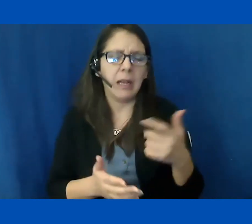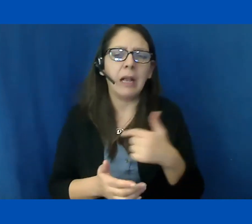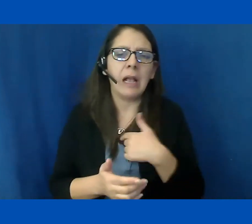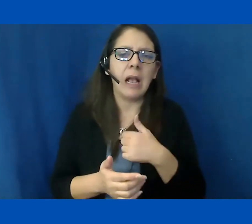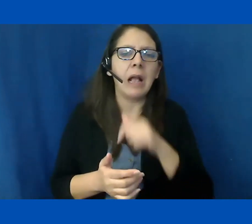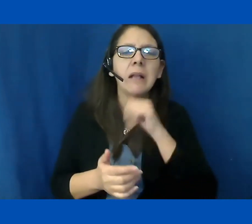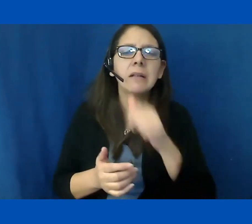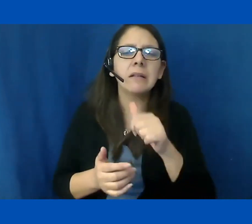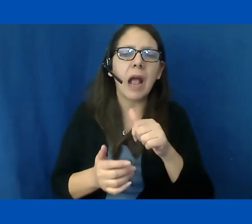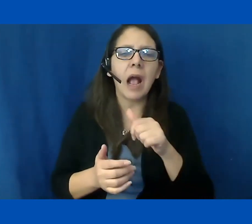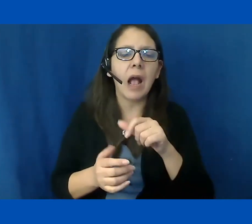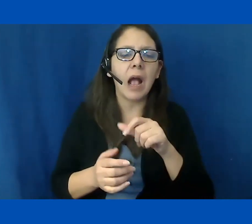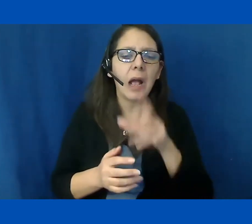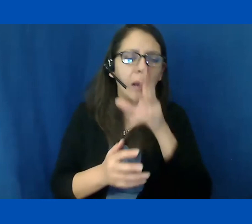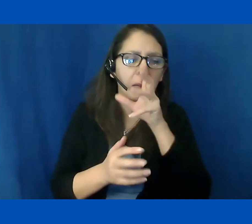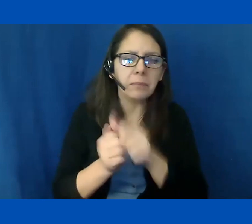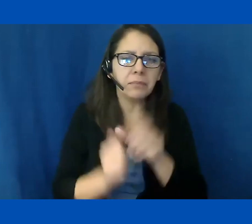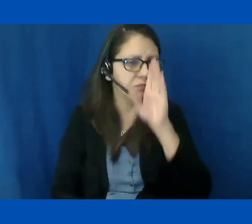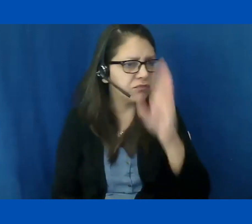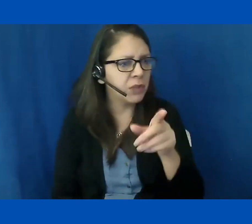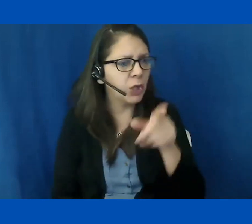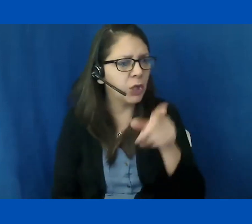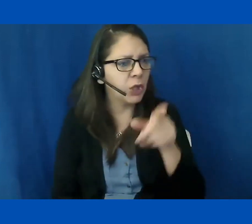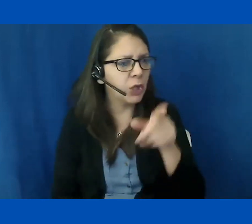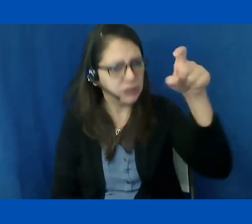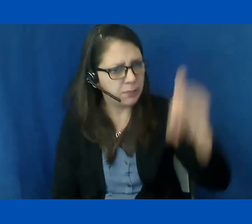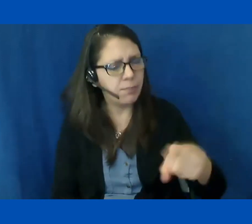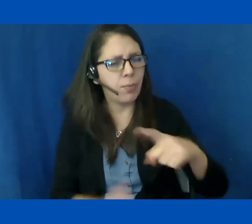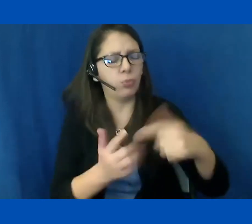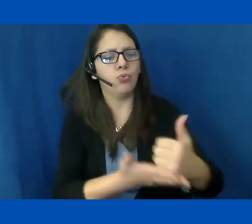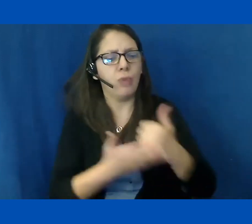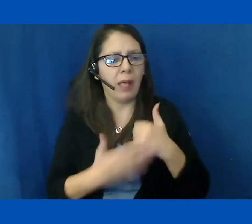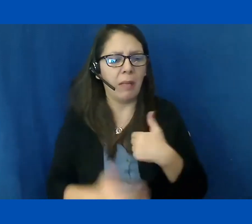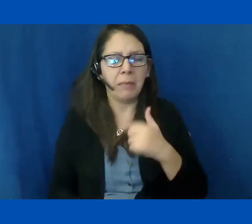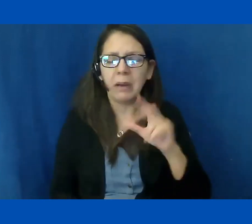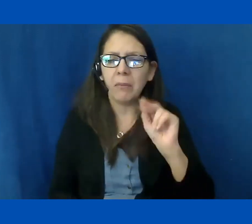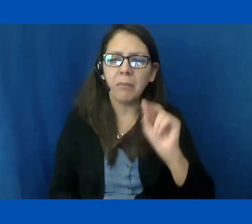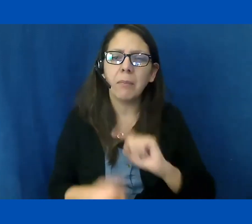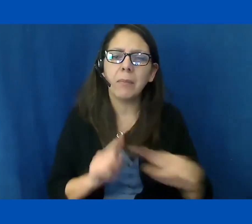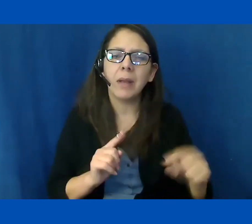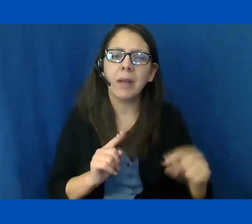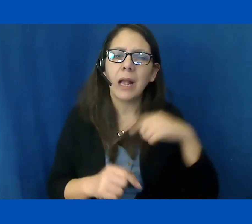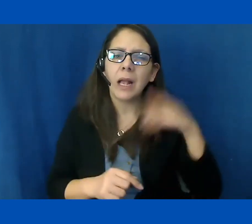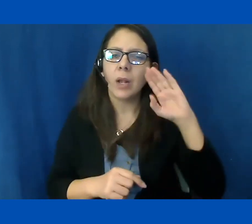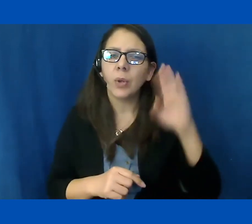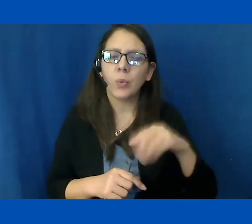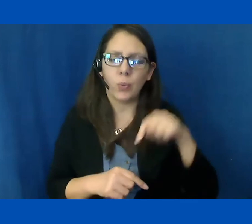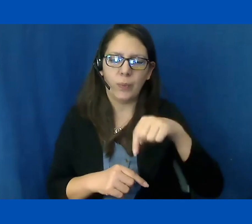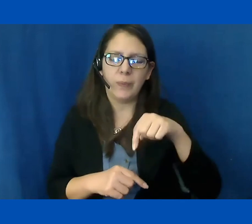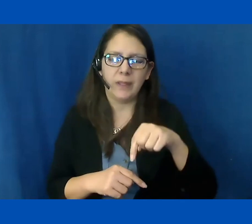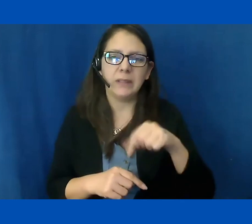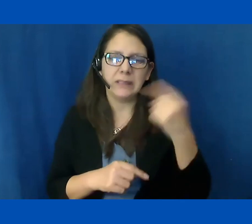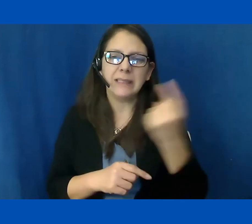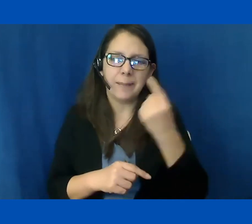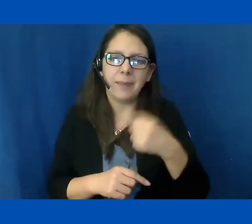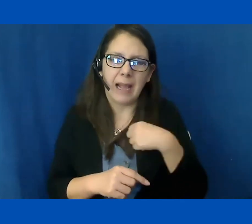me. I didn't want to, do that. But I knew that this is something that I needed to have equal access